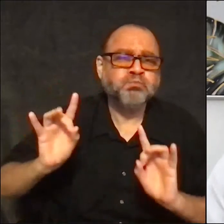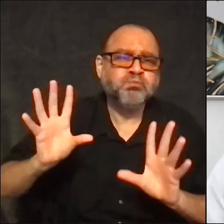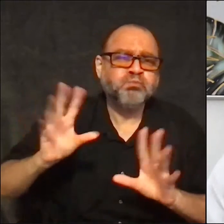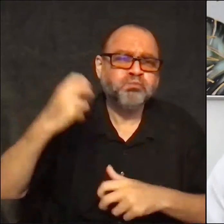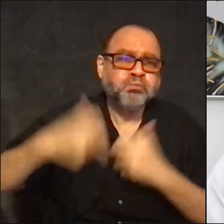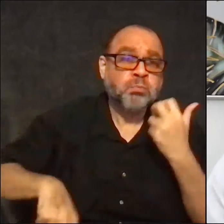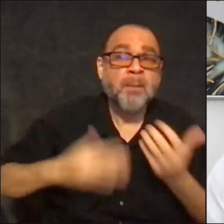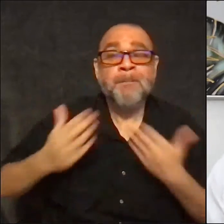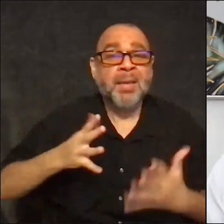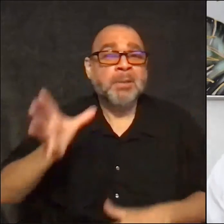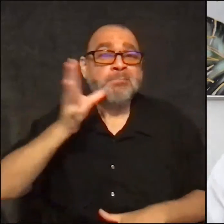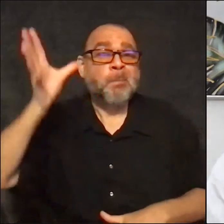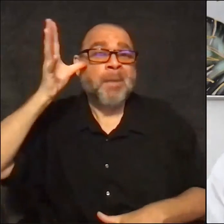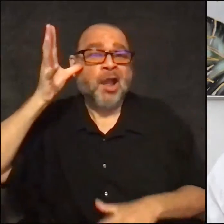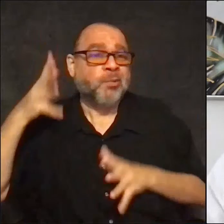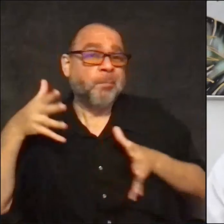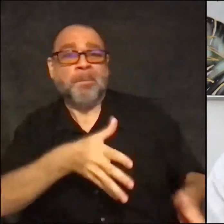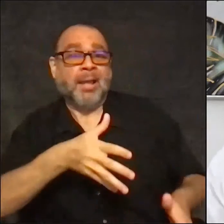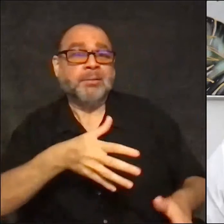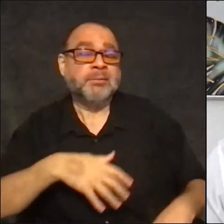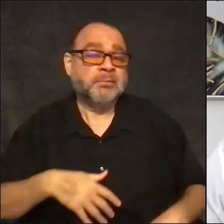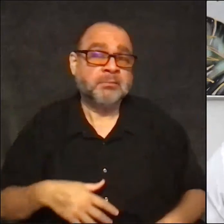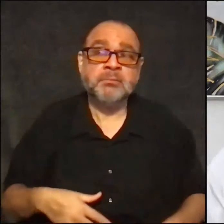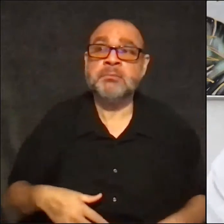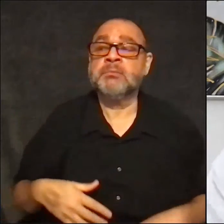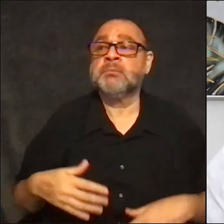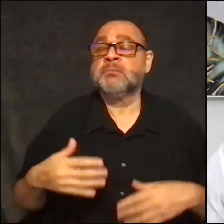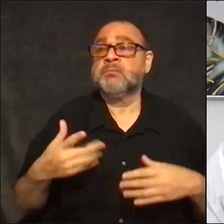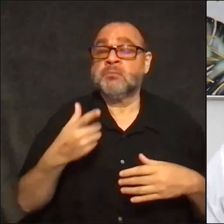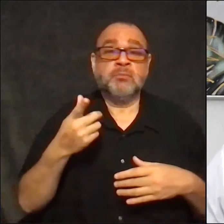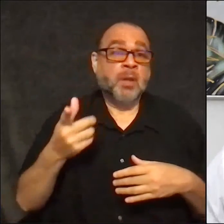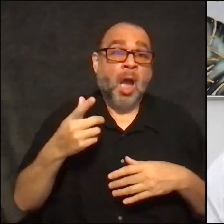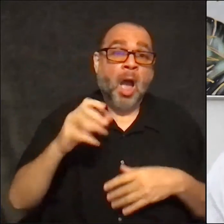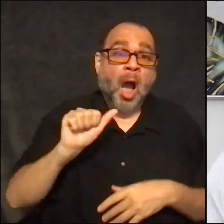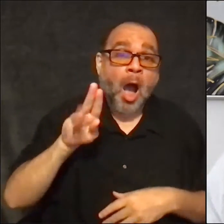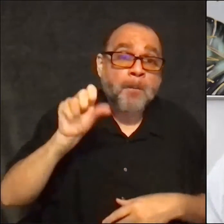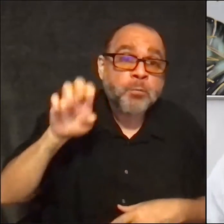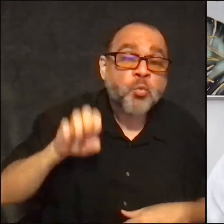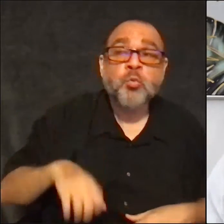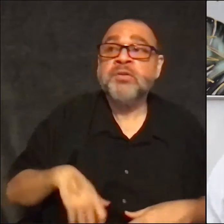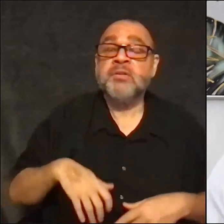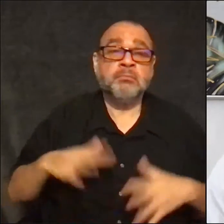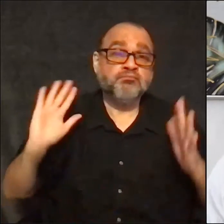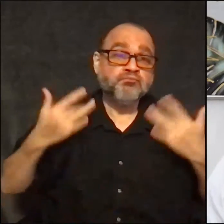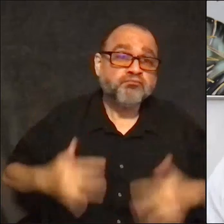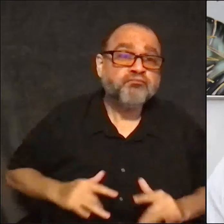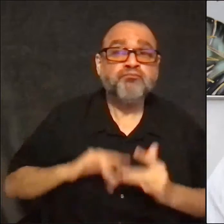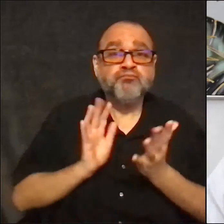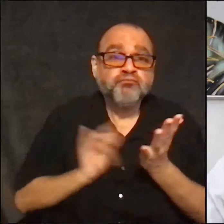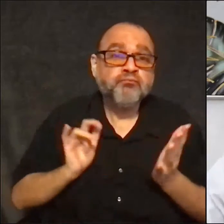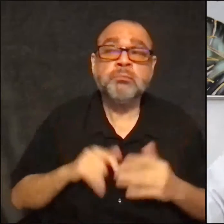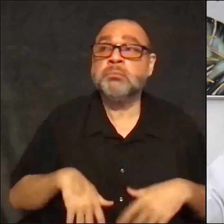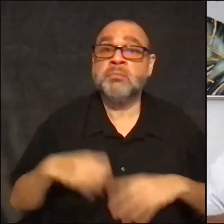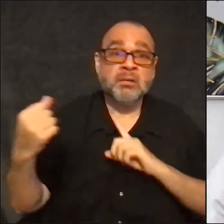parents, abuse, emotionally, physically, sexually abuse as a child,